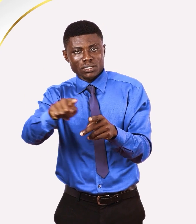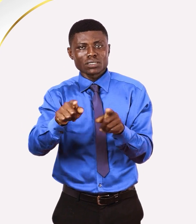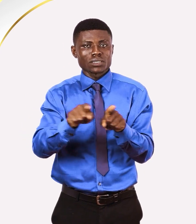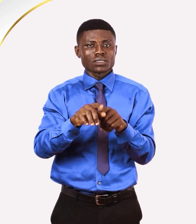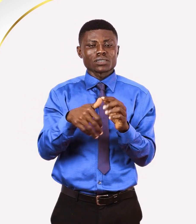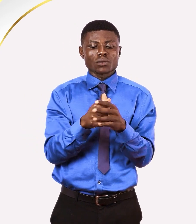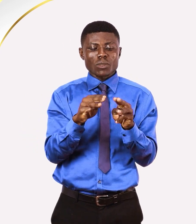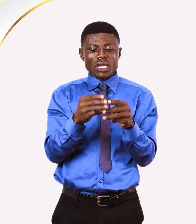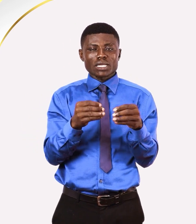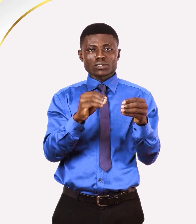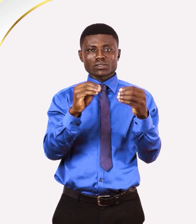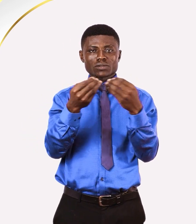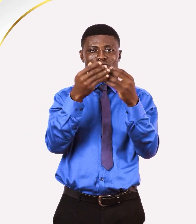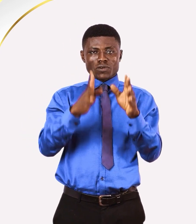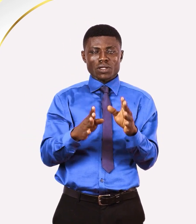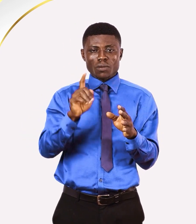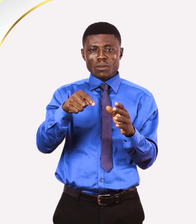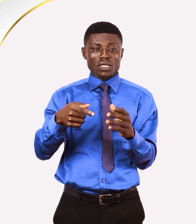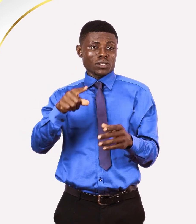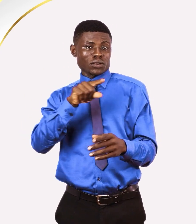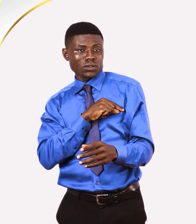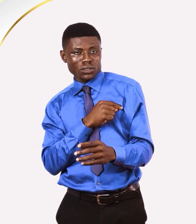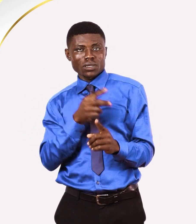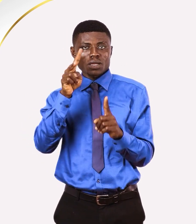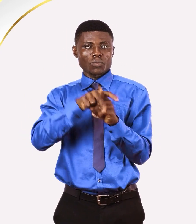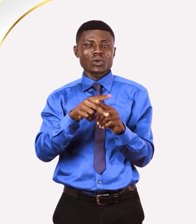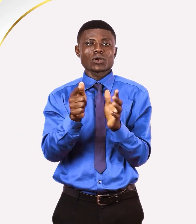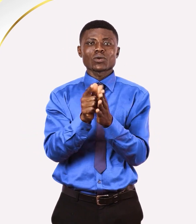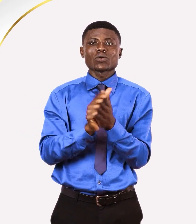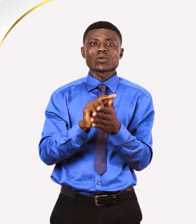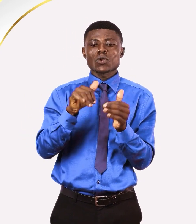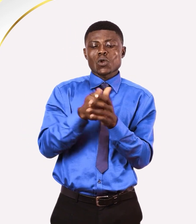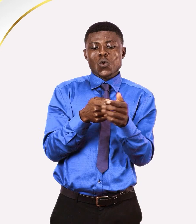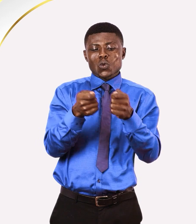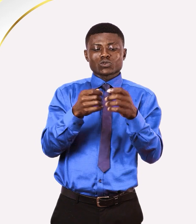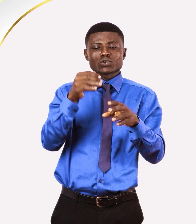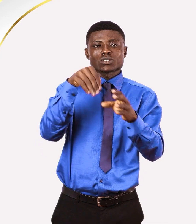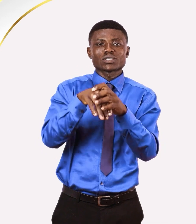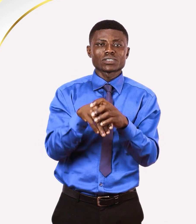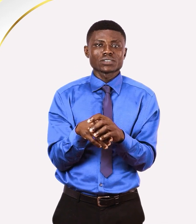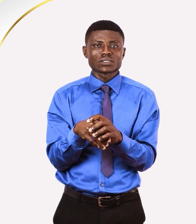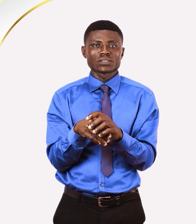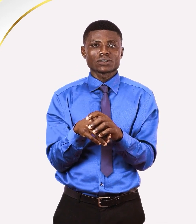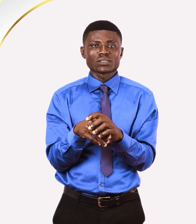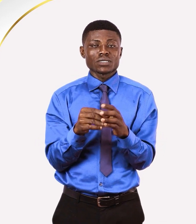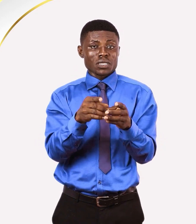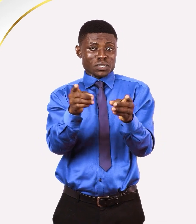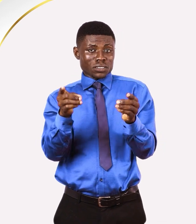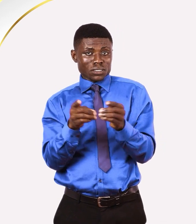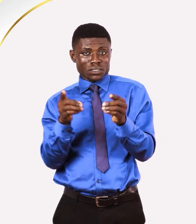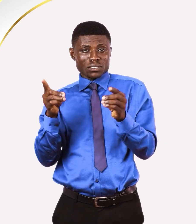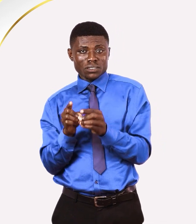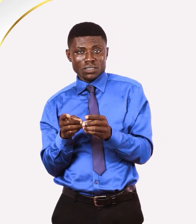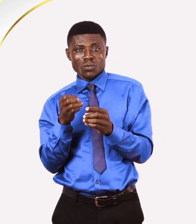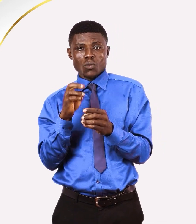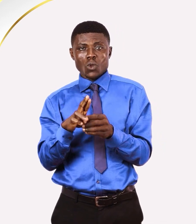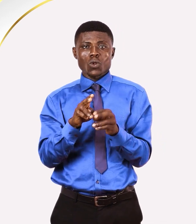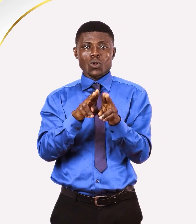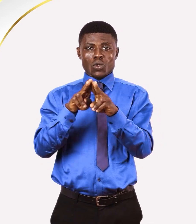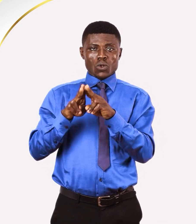and market operators to clarify application of laws and regulations. Department